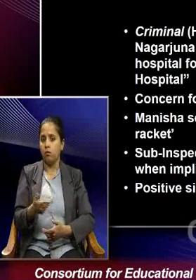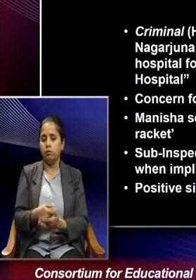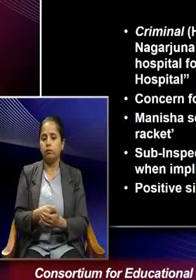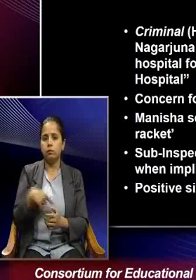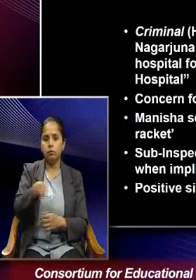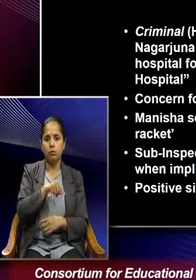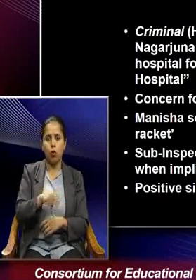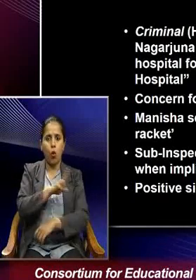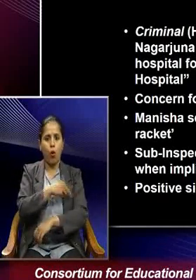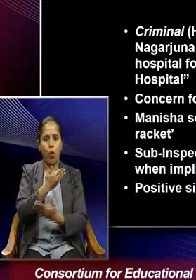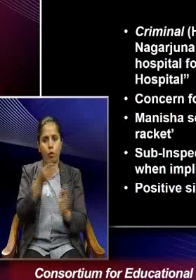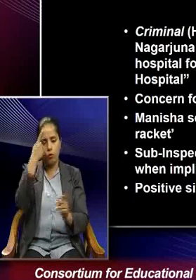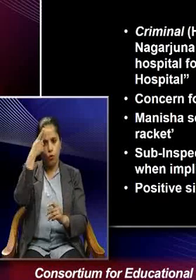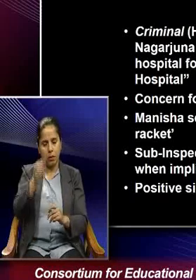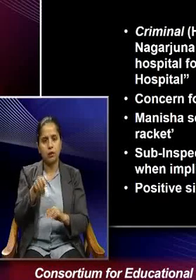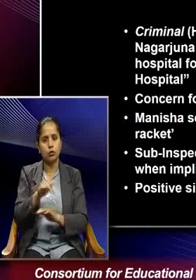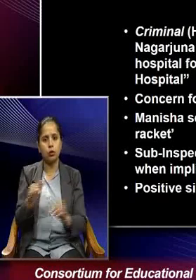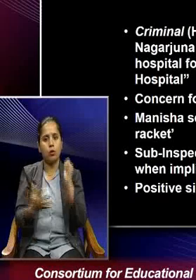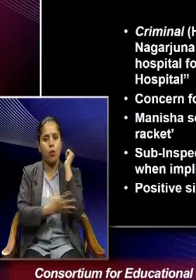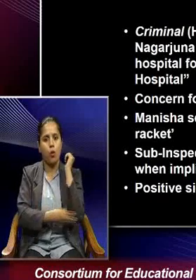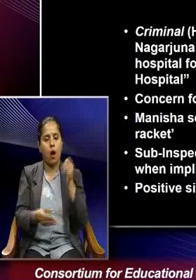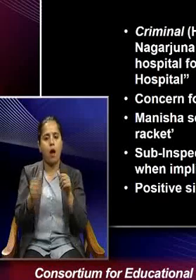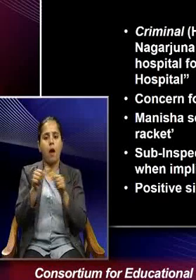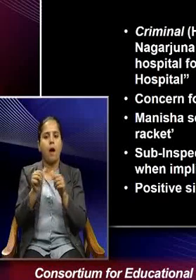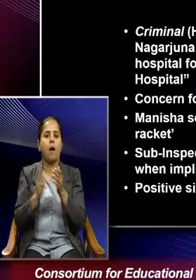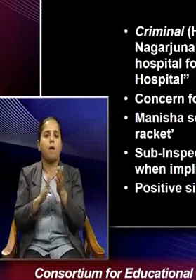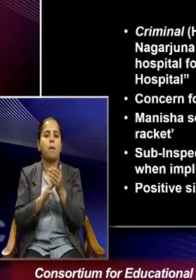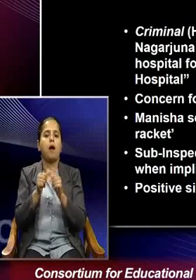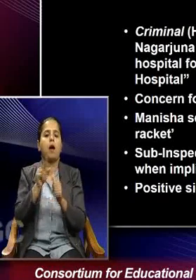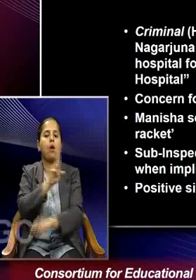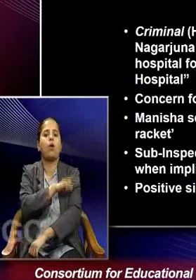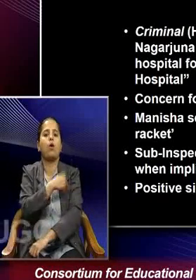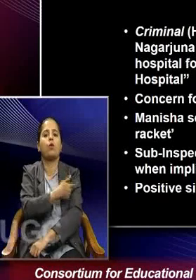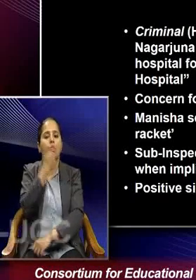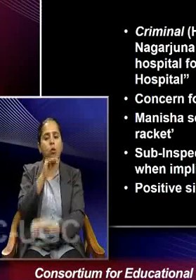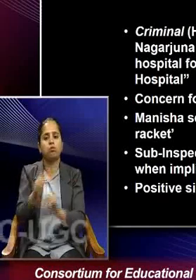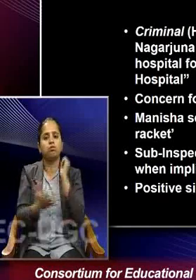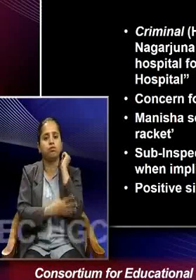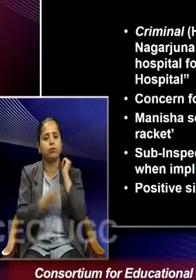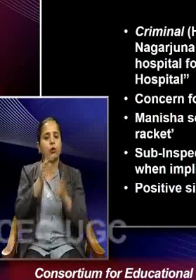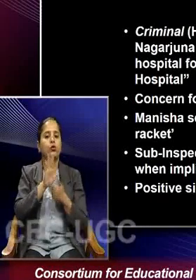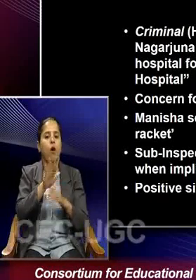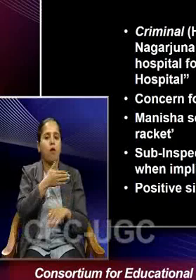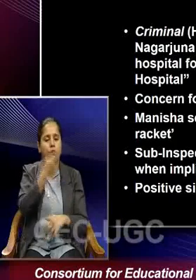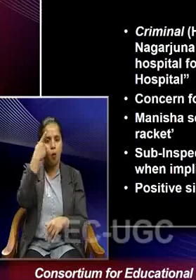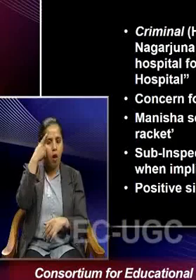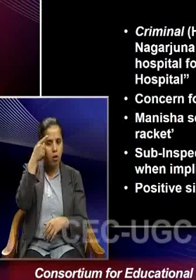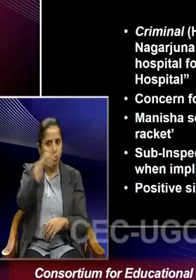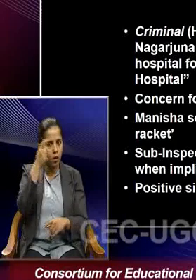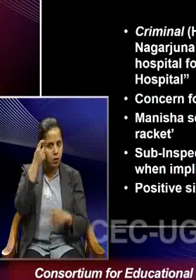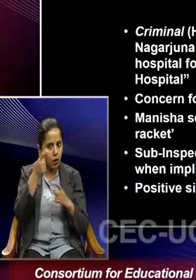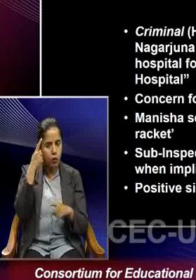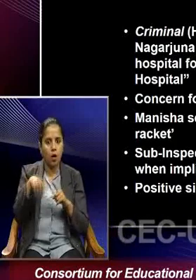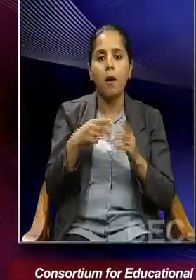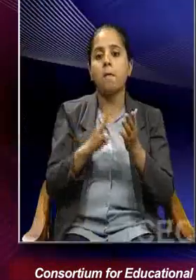open a hospital for the poor children, Amma Hospital. So his concern for the poor is being shown in the film, and